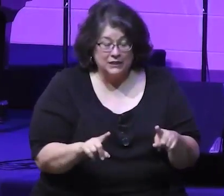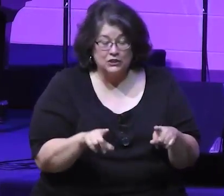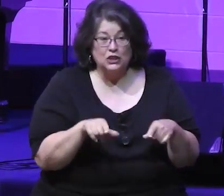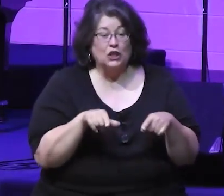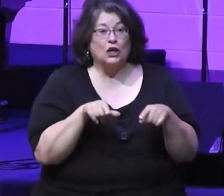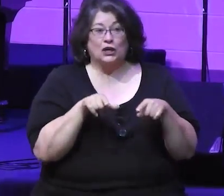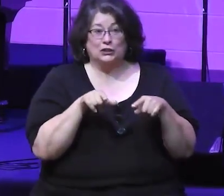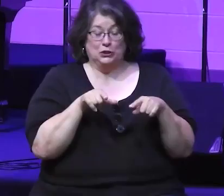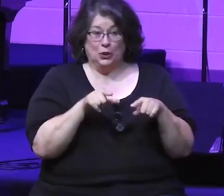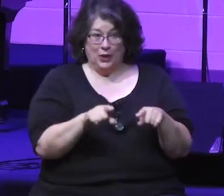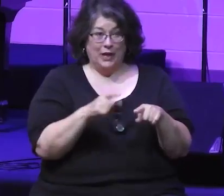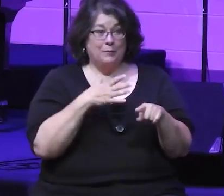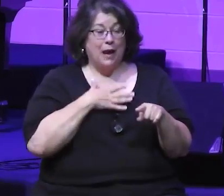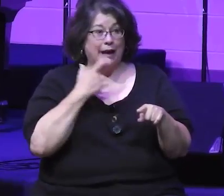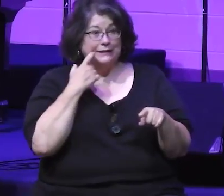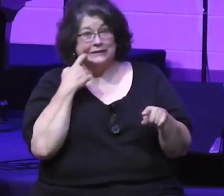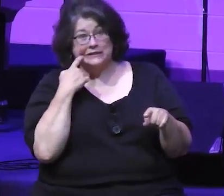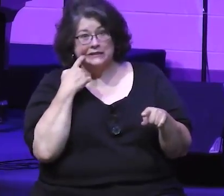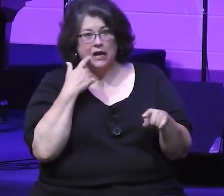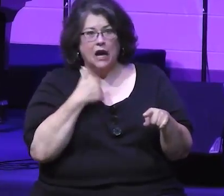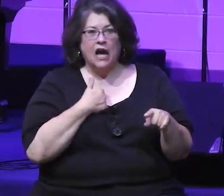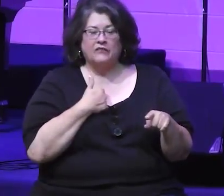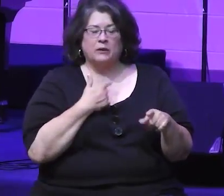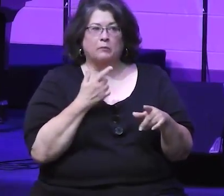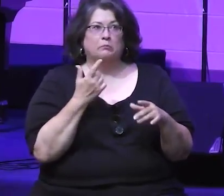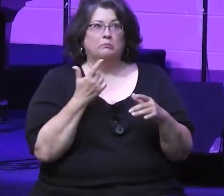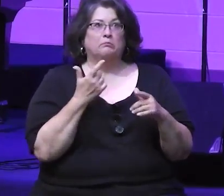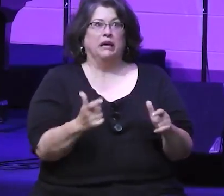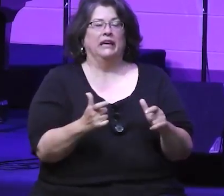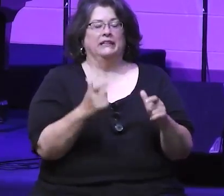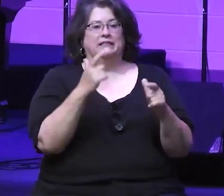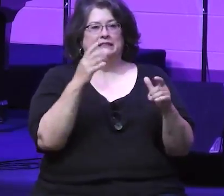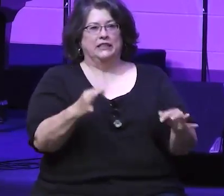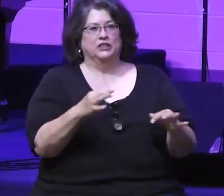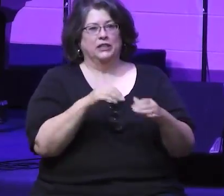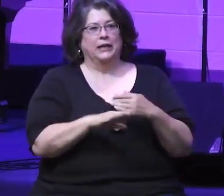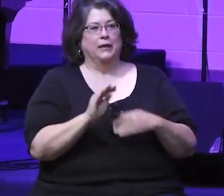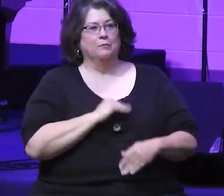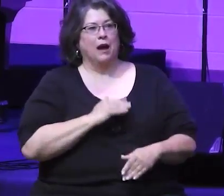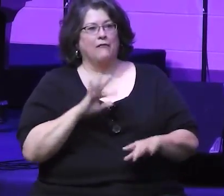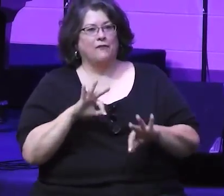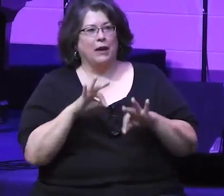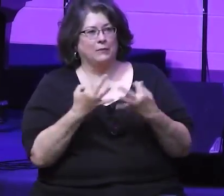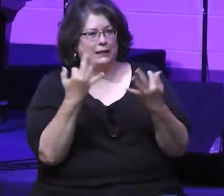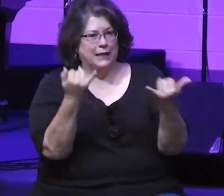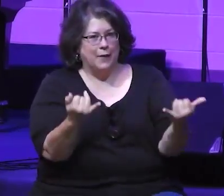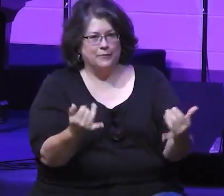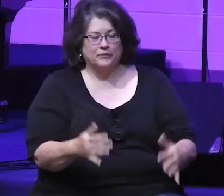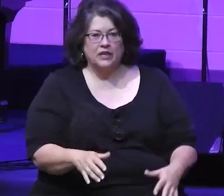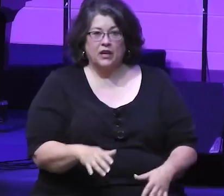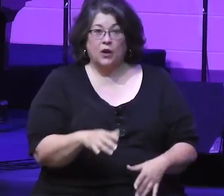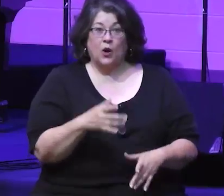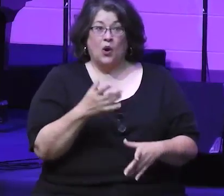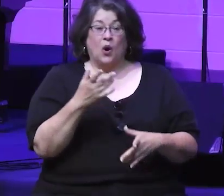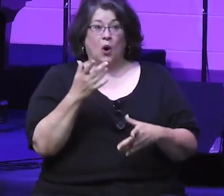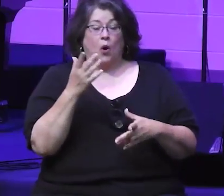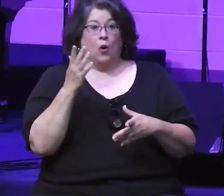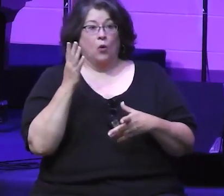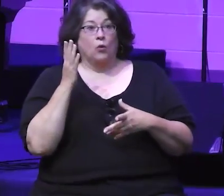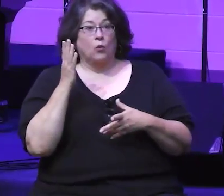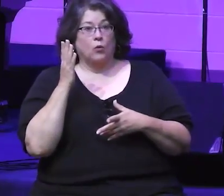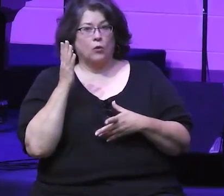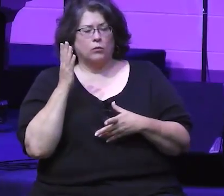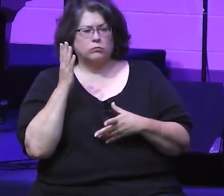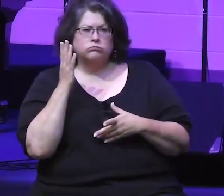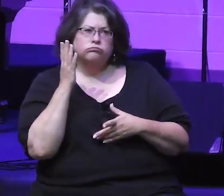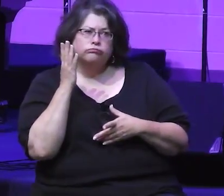a significant fiscal decision in my family right now. And that is whether or not we are going to become cord cutters.